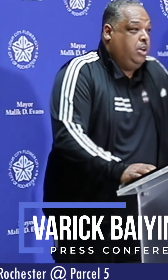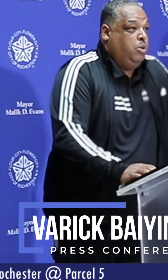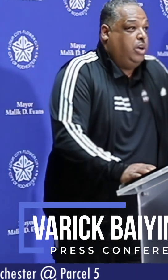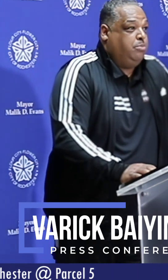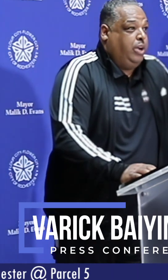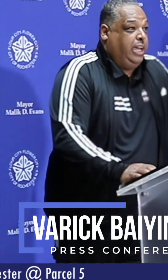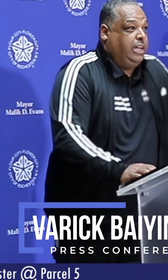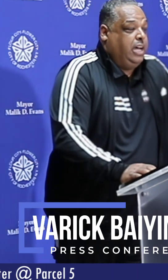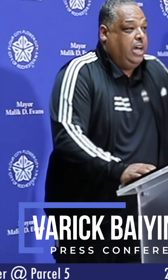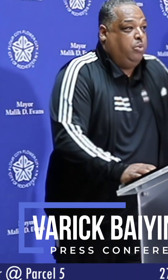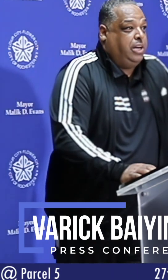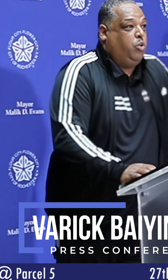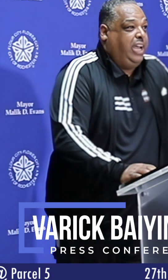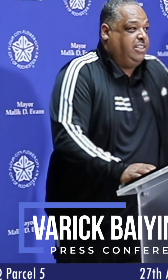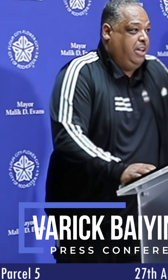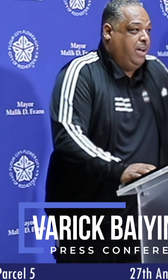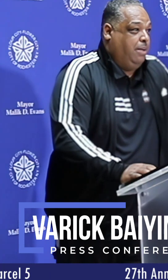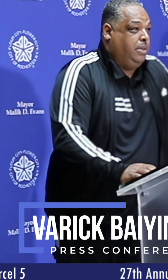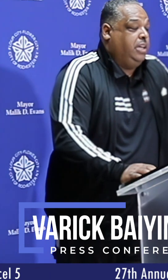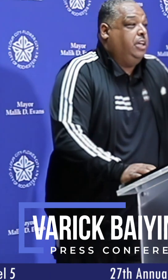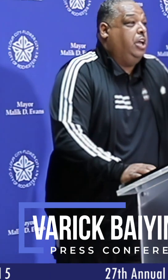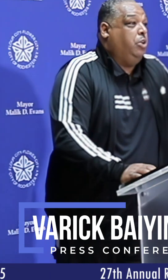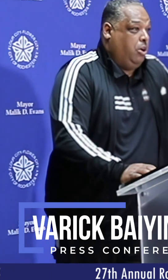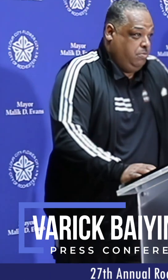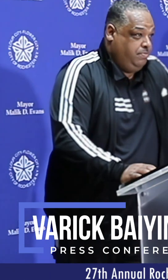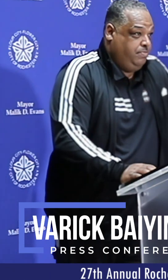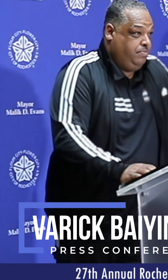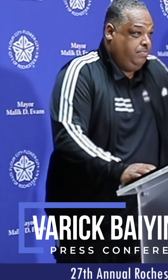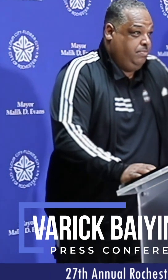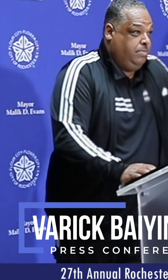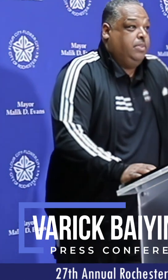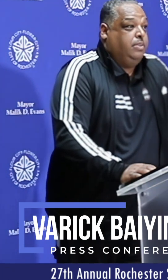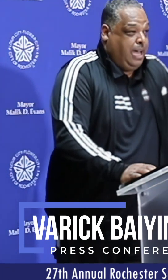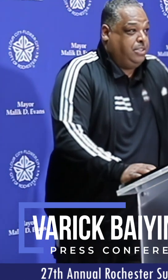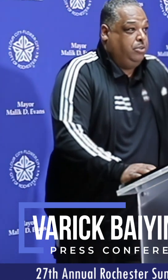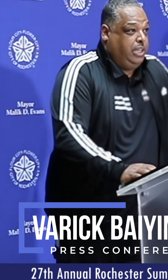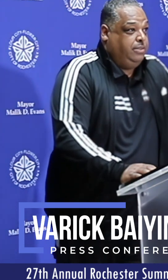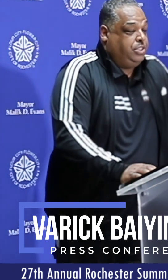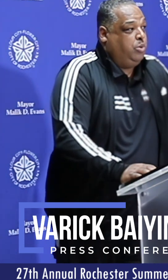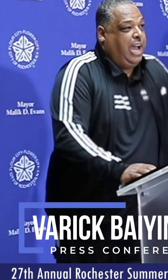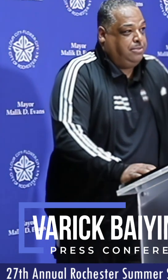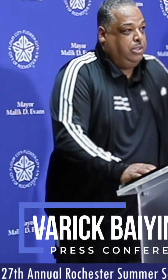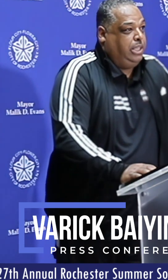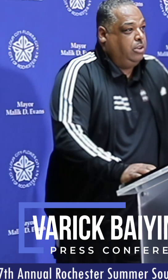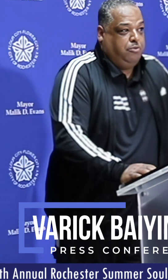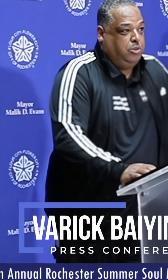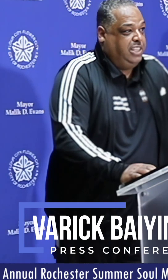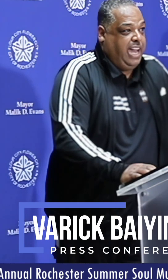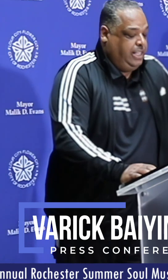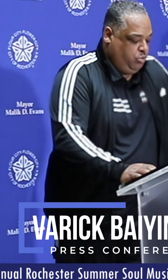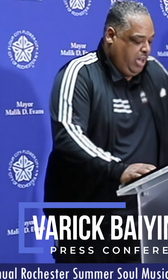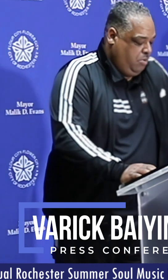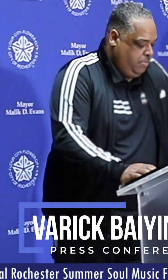Coast, we're gonna bring one of the queens of hip hop, Yo-Yo. Yes. Absolutely. So we're absolutely looking